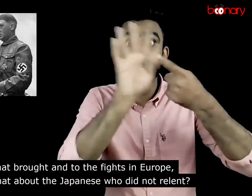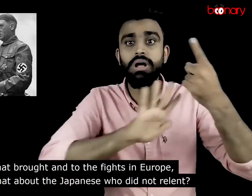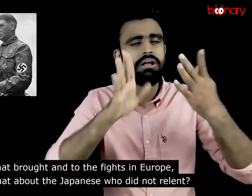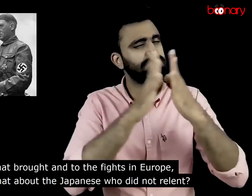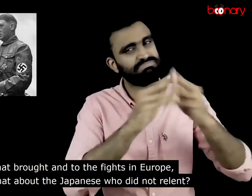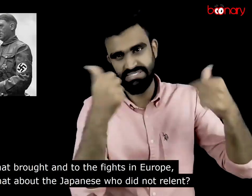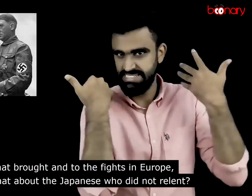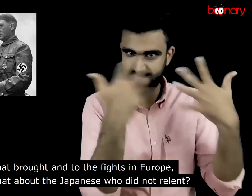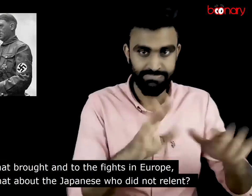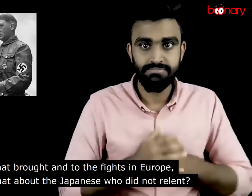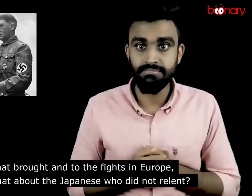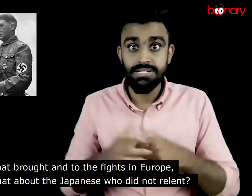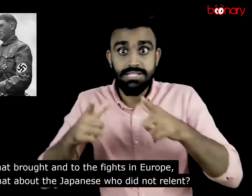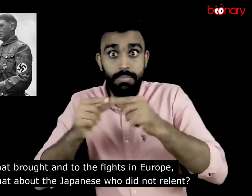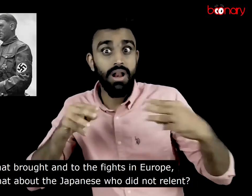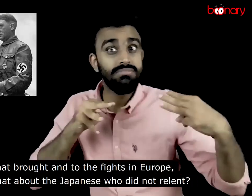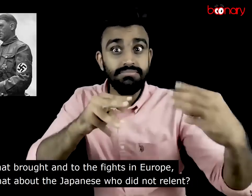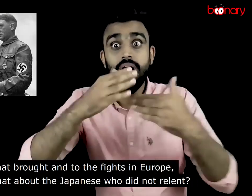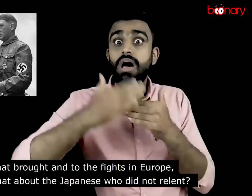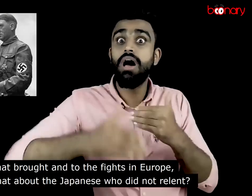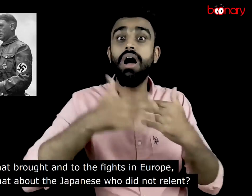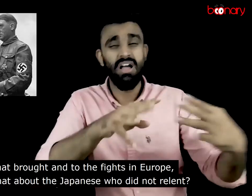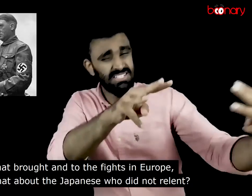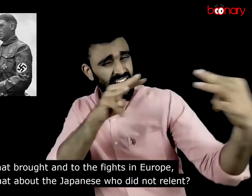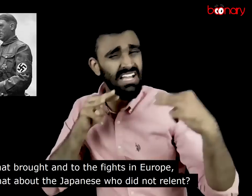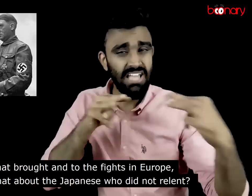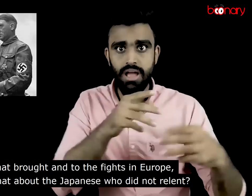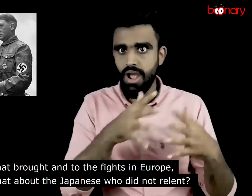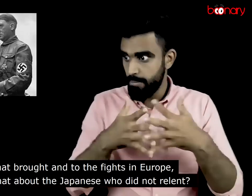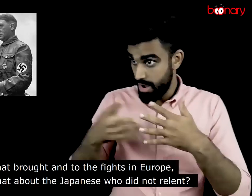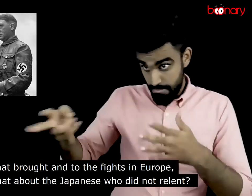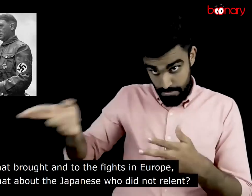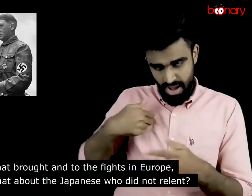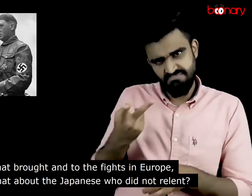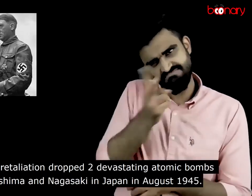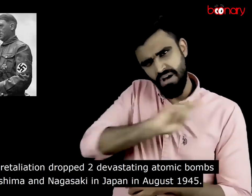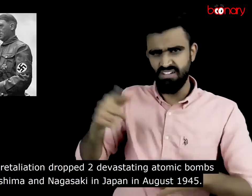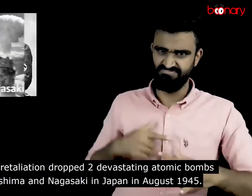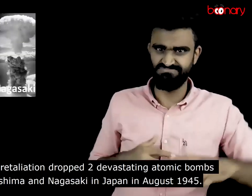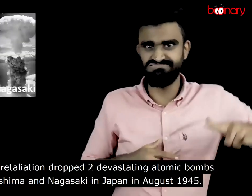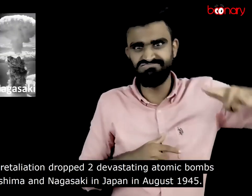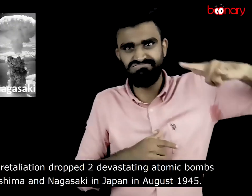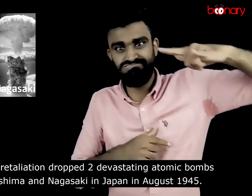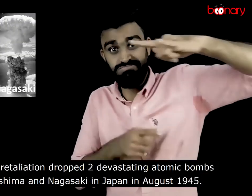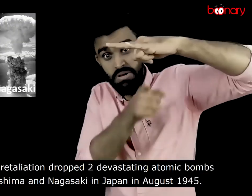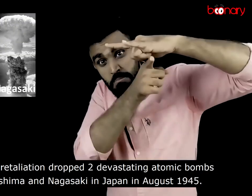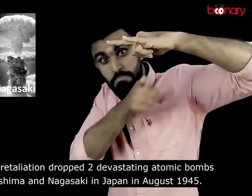end to the fights in Europe. But what about the Japanese who did not relent? The US in retaliation